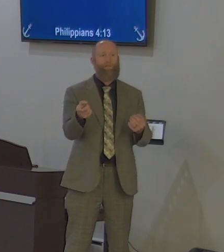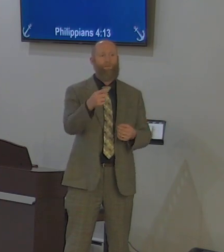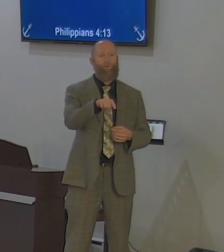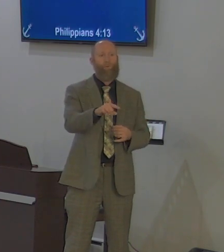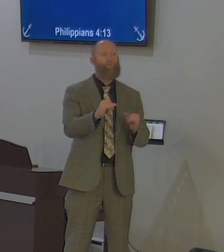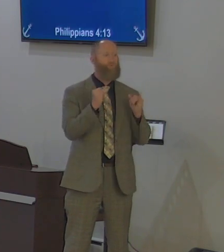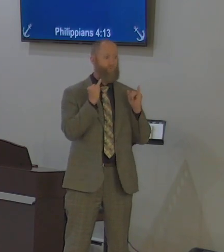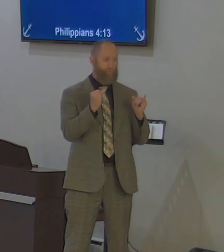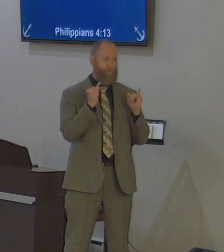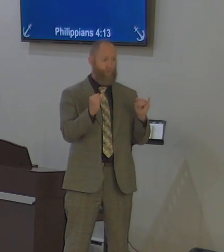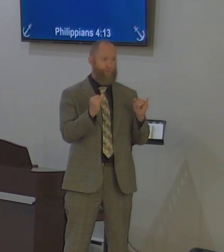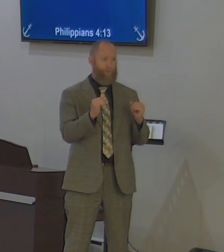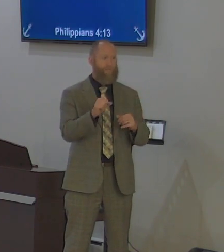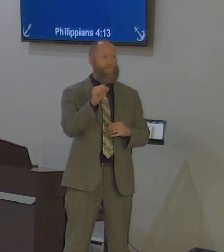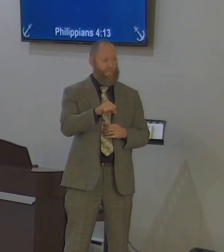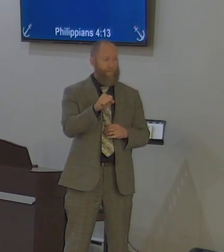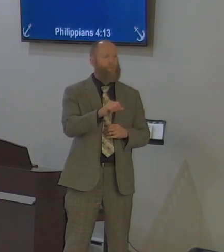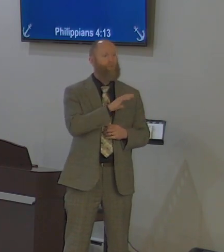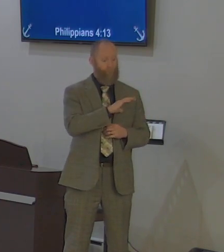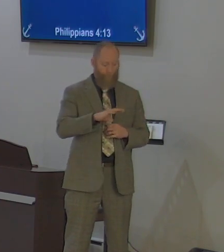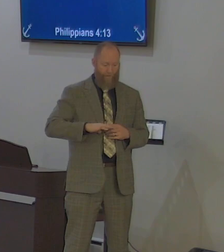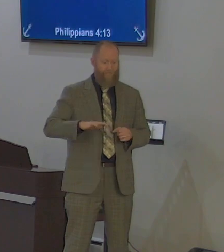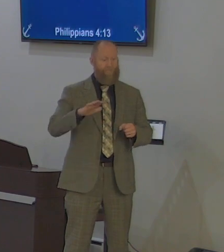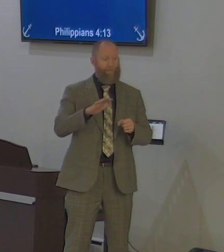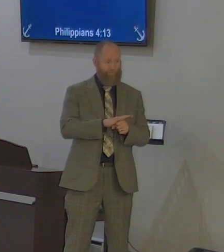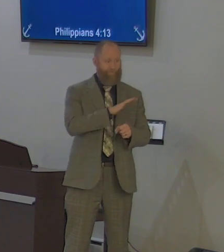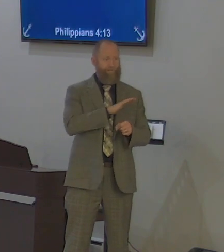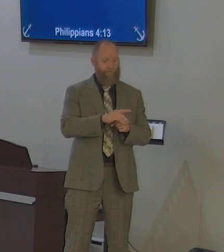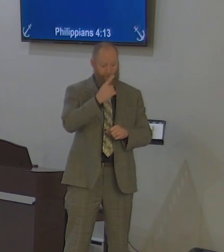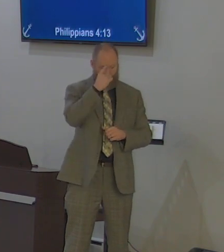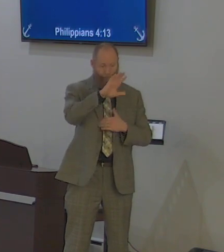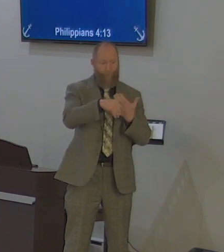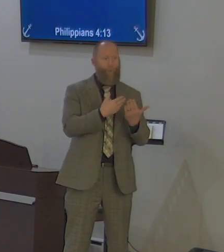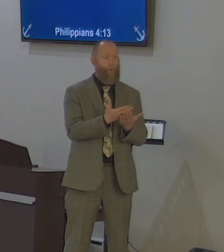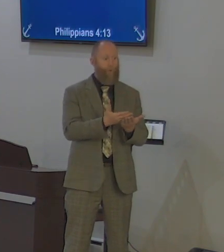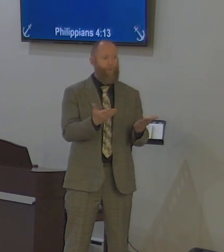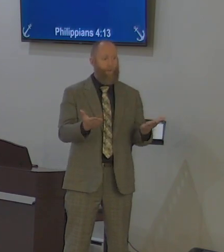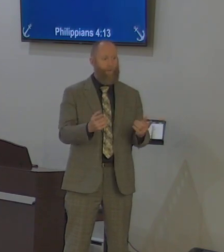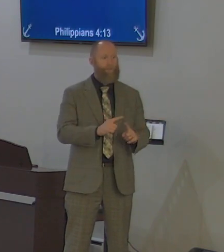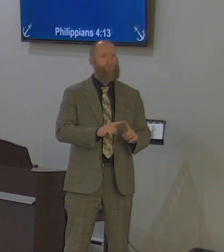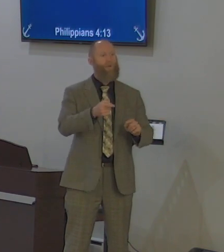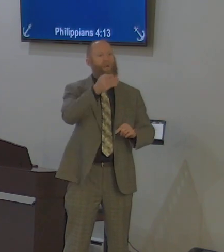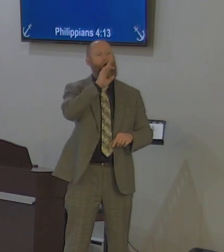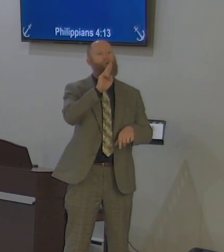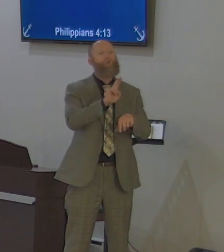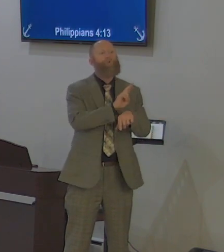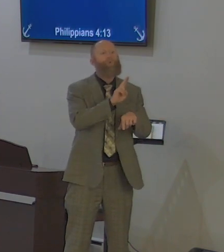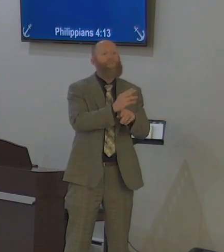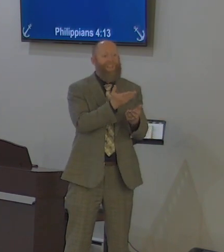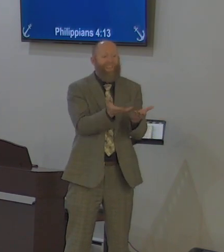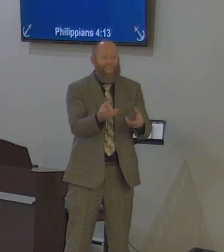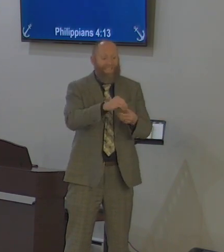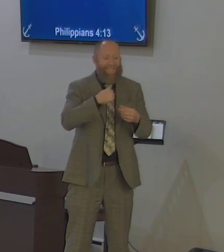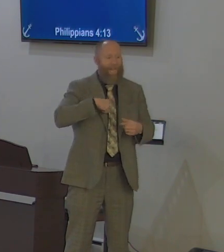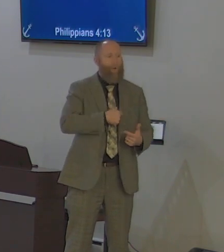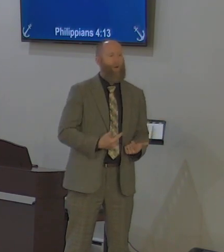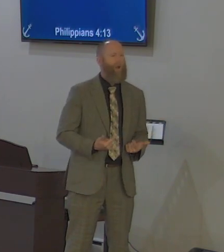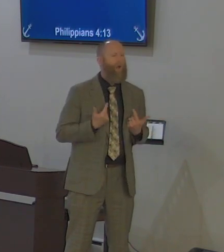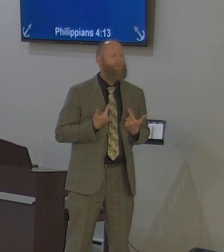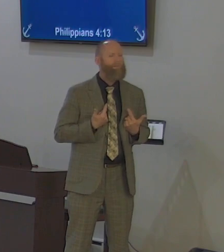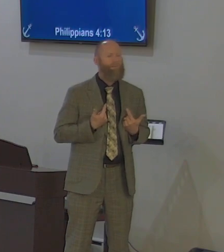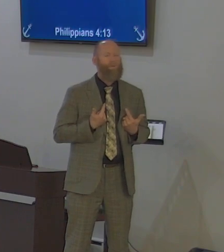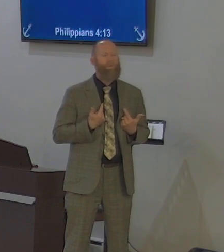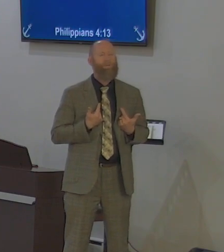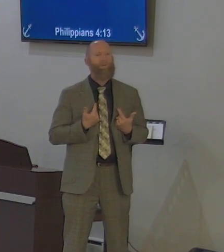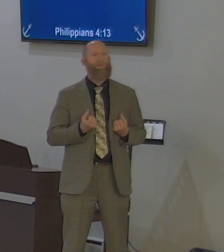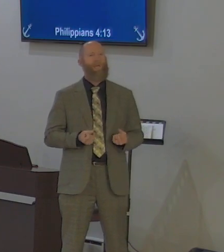Because while Christ is sufficient for all things, he often uses means in our life, doesn't he? How many of you believe that the Holy